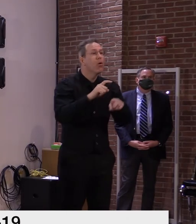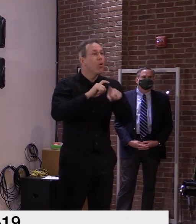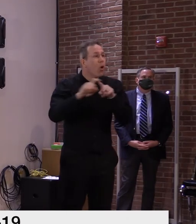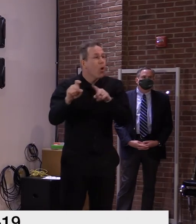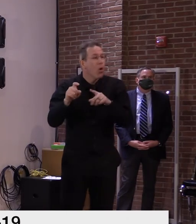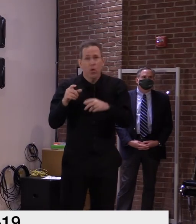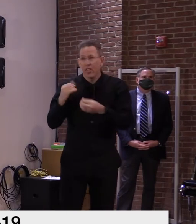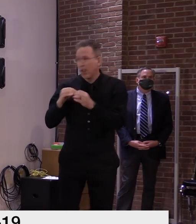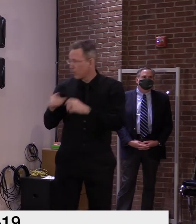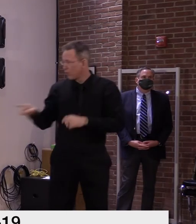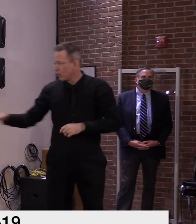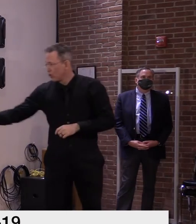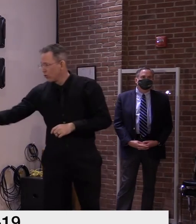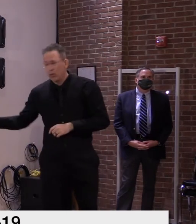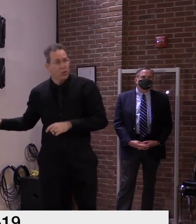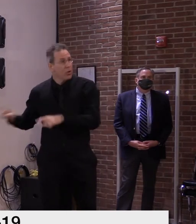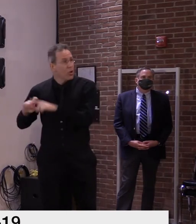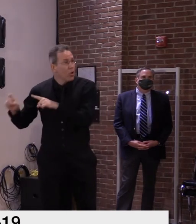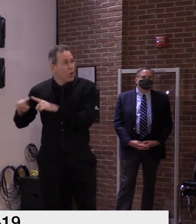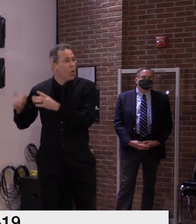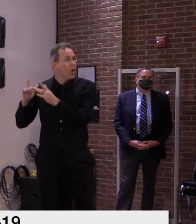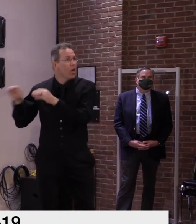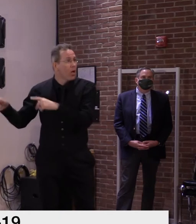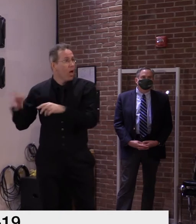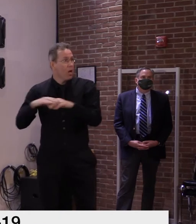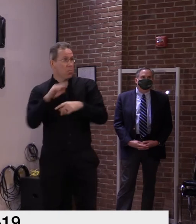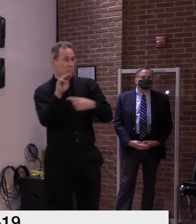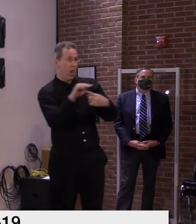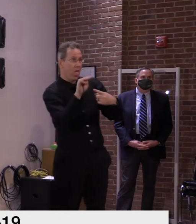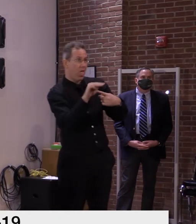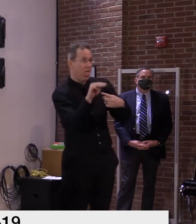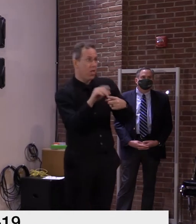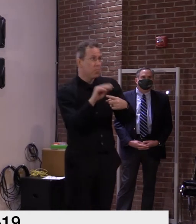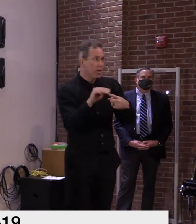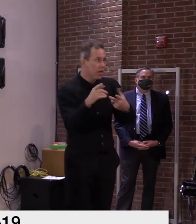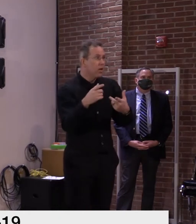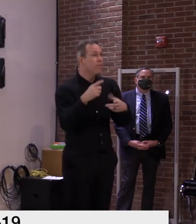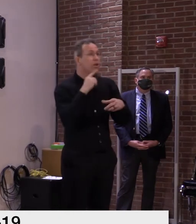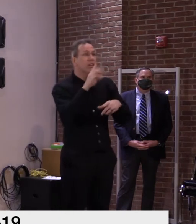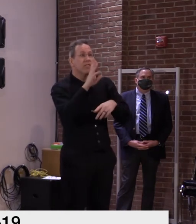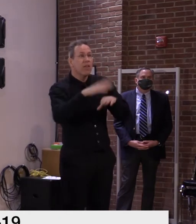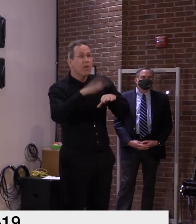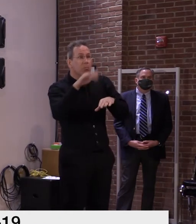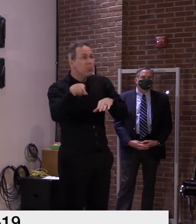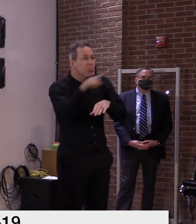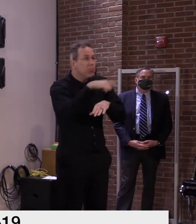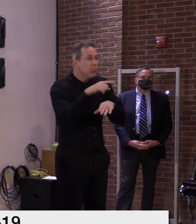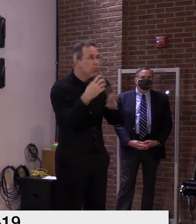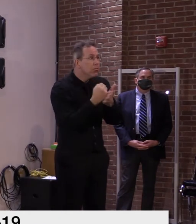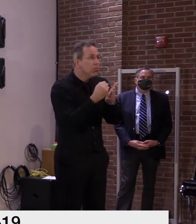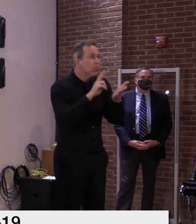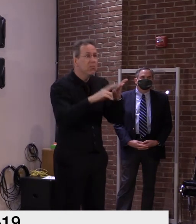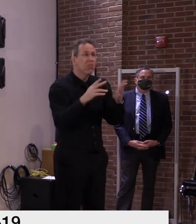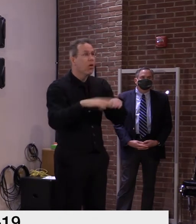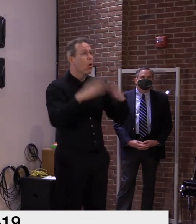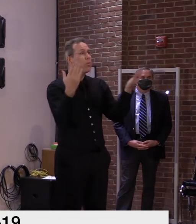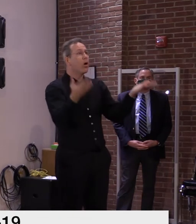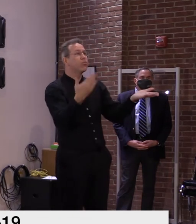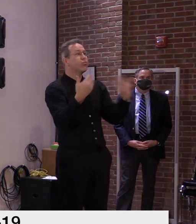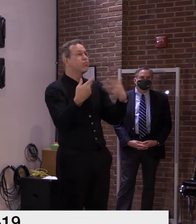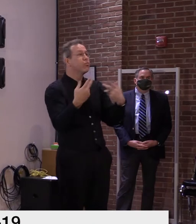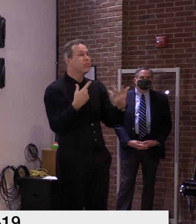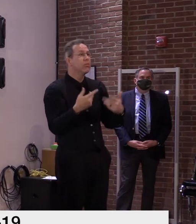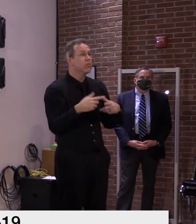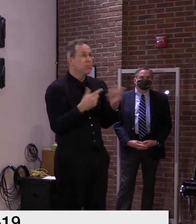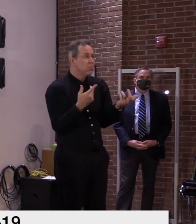sign up for our program, that's 65 plus on Monday, that opens up on March 1st, we have slots